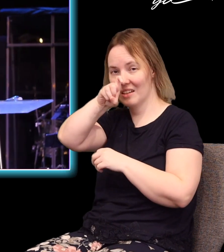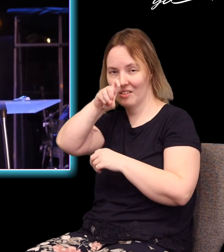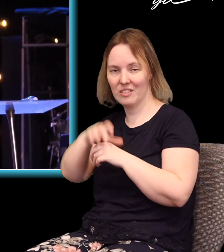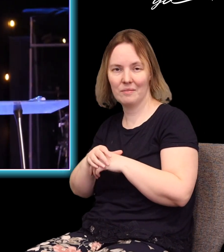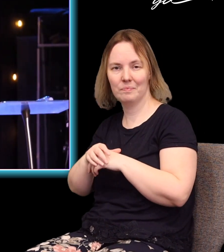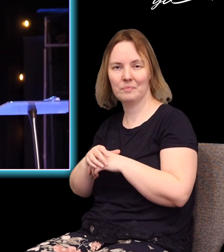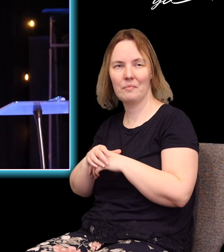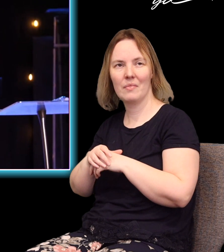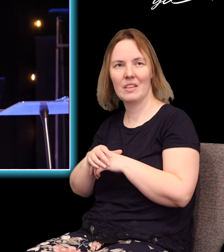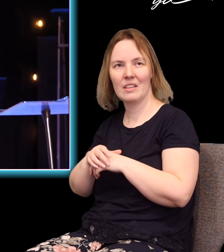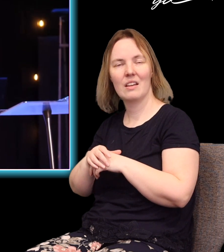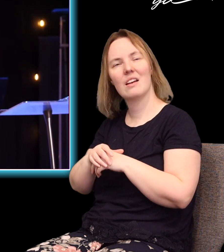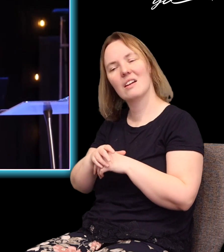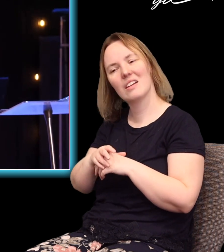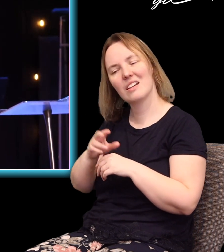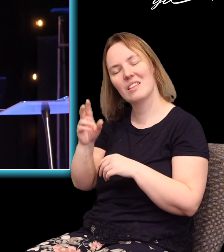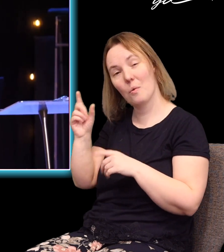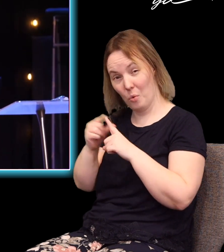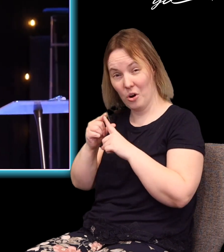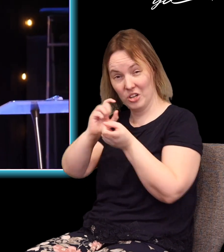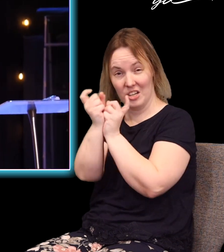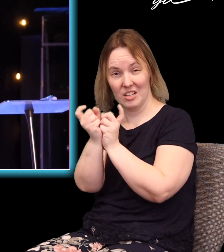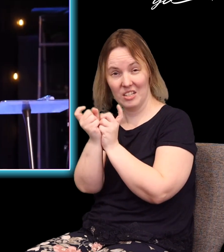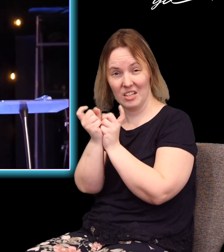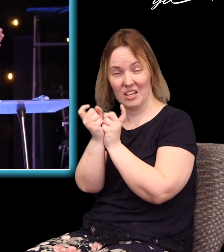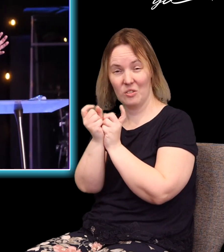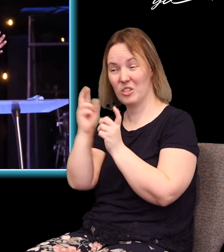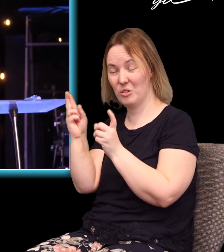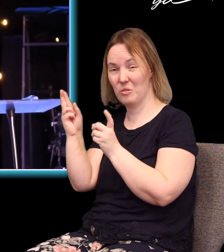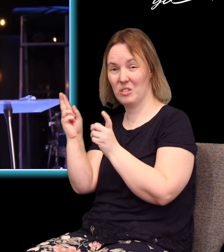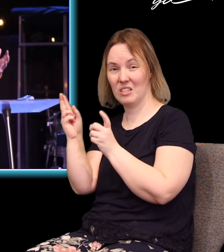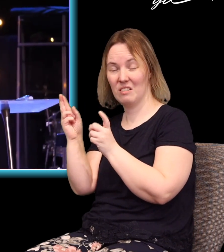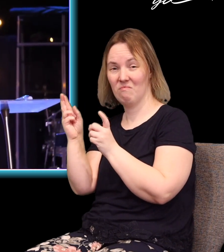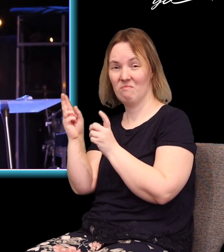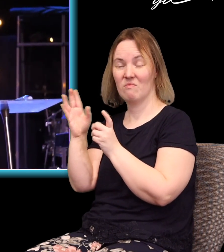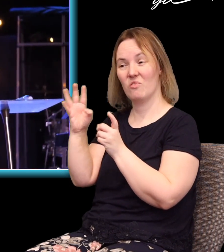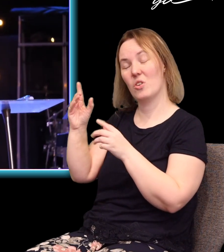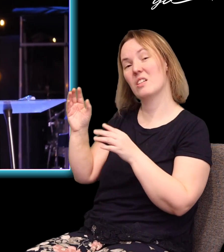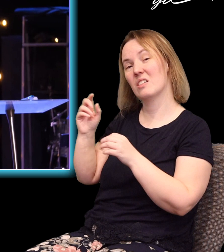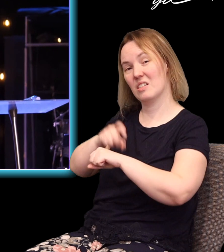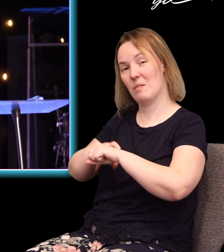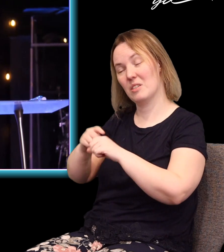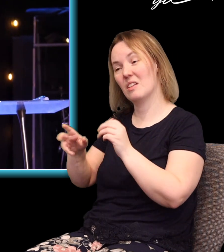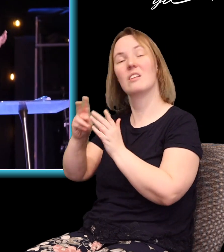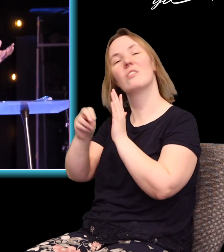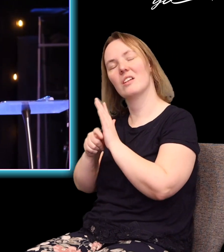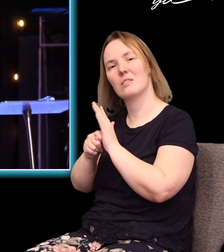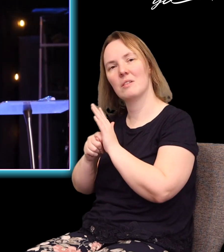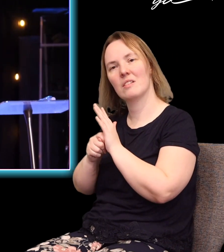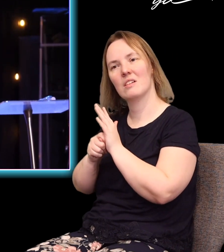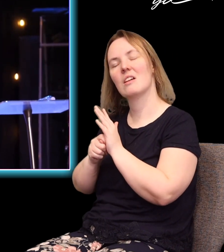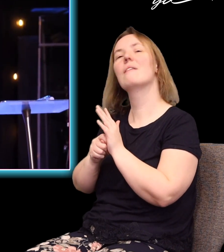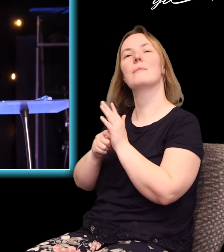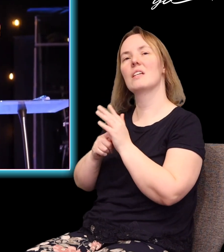metamorpho is only used 4 times in the New Testament. 2 times it speaks of Jesus on the mountaintop with his disciples when there was this spiritual